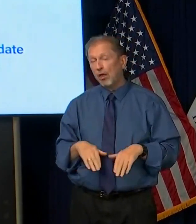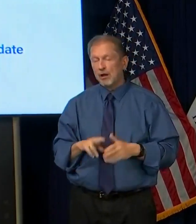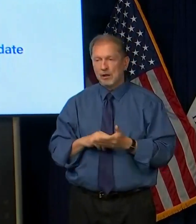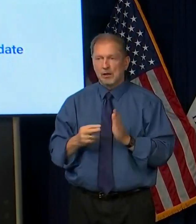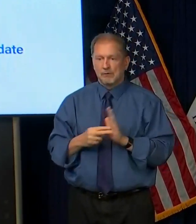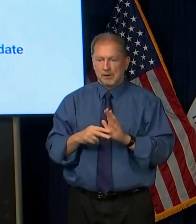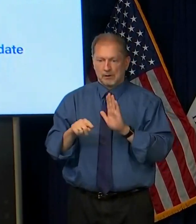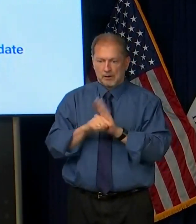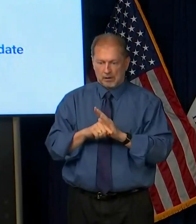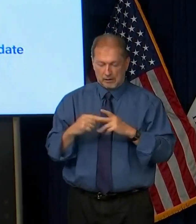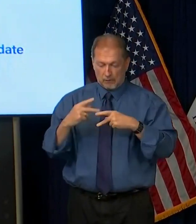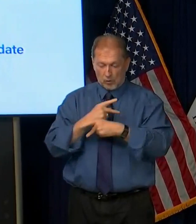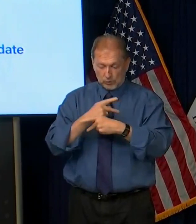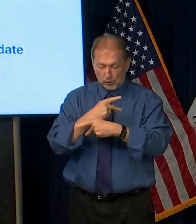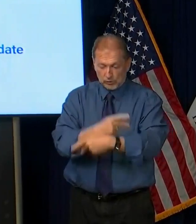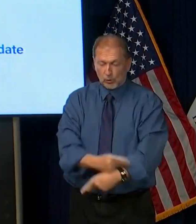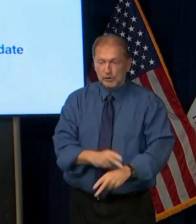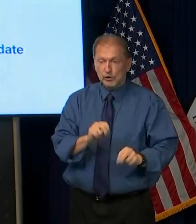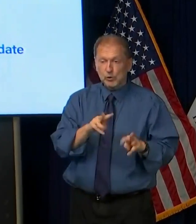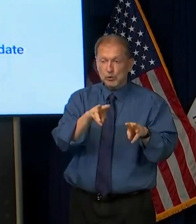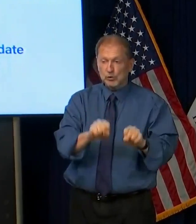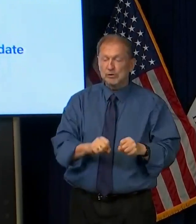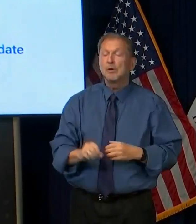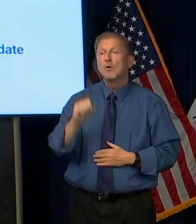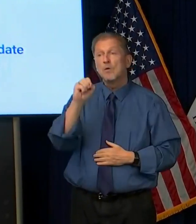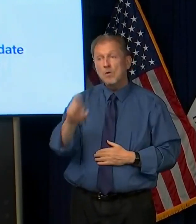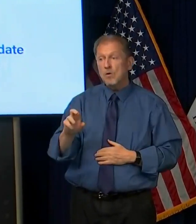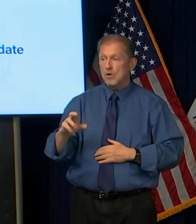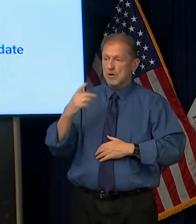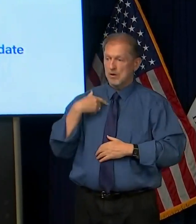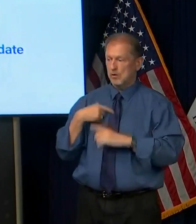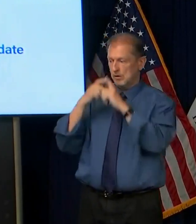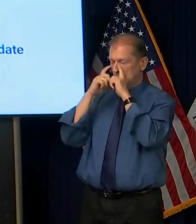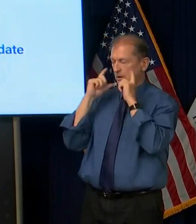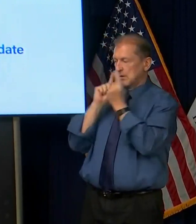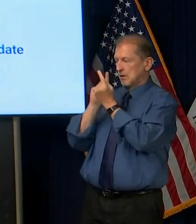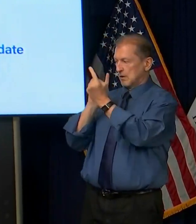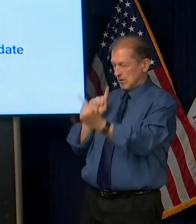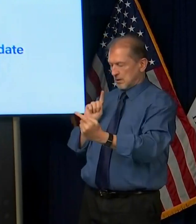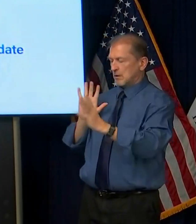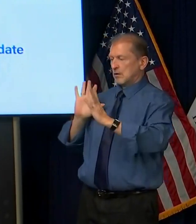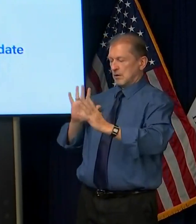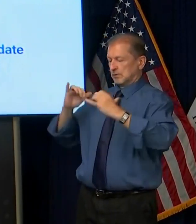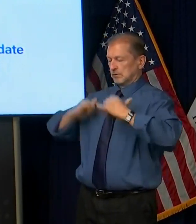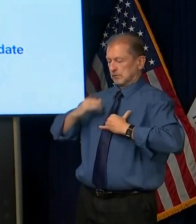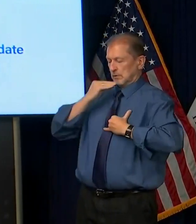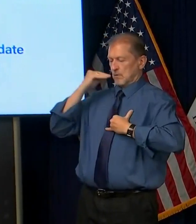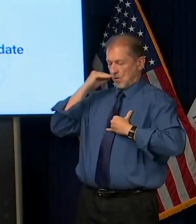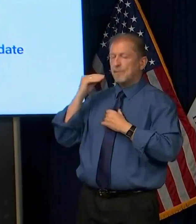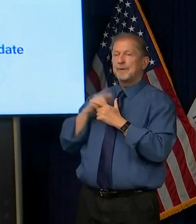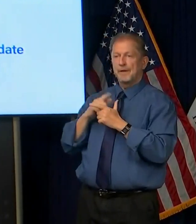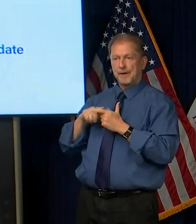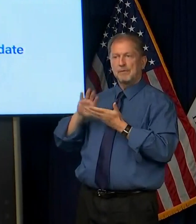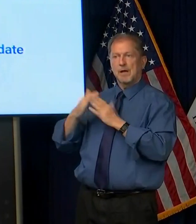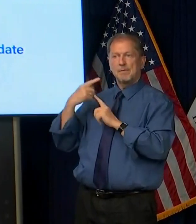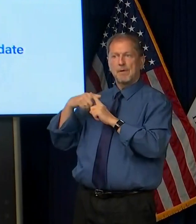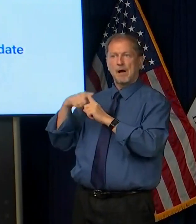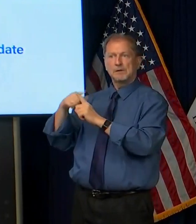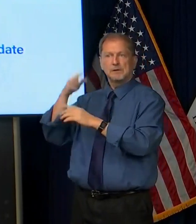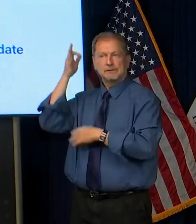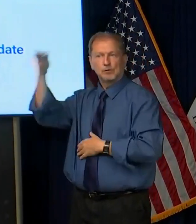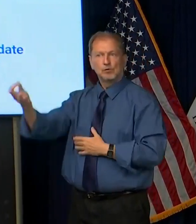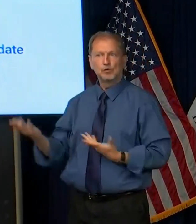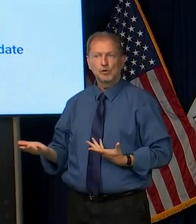we actually turn this around. Remember that the more we go out, the more we get together, the more we travel, the more events we